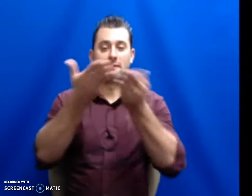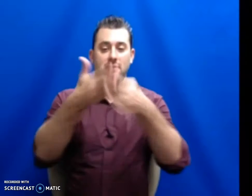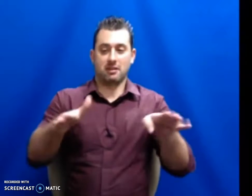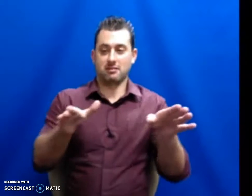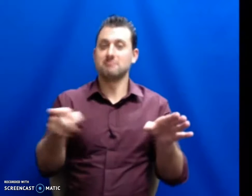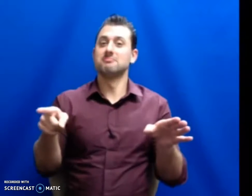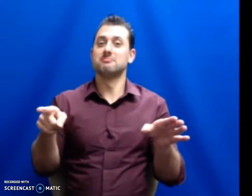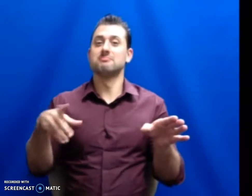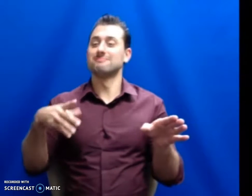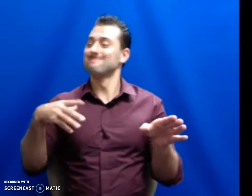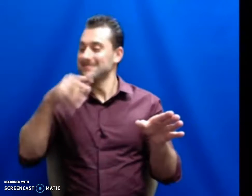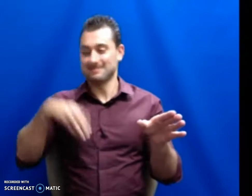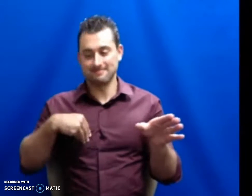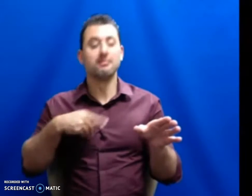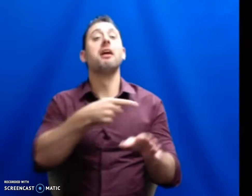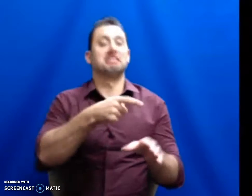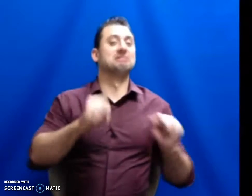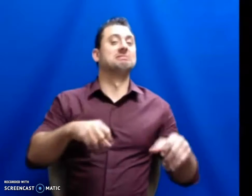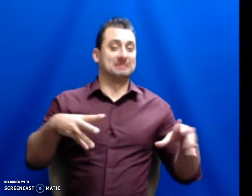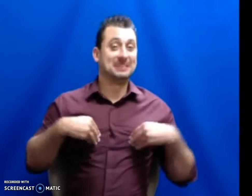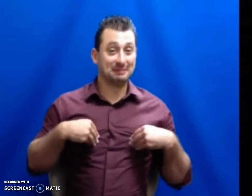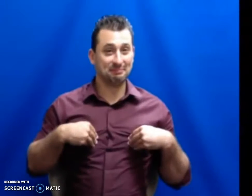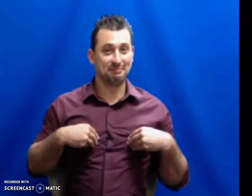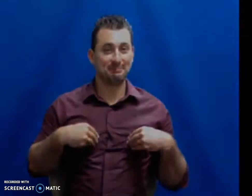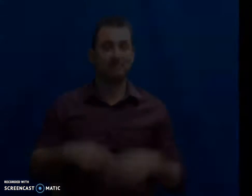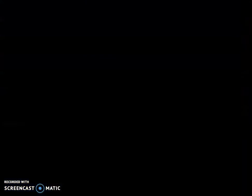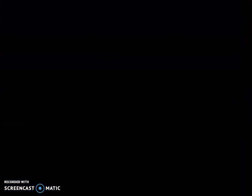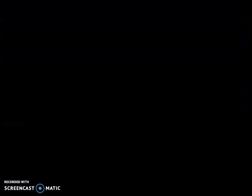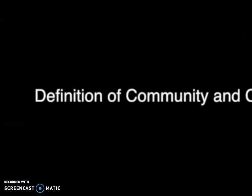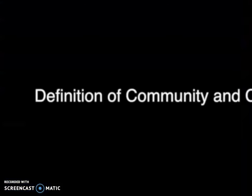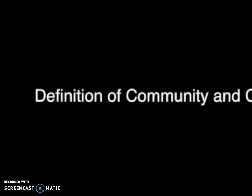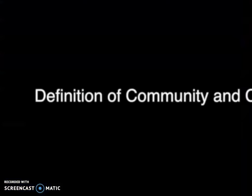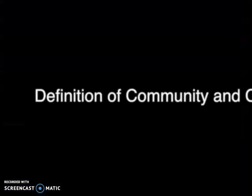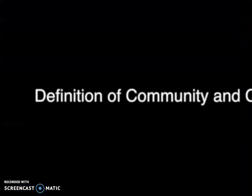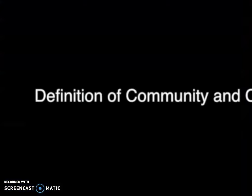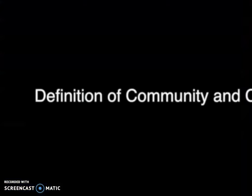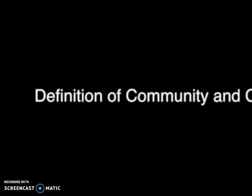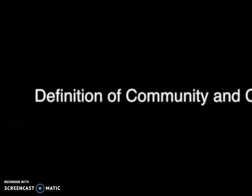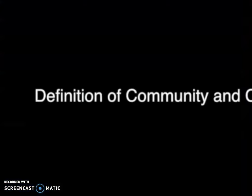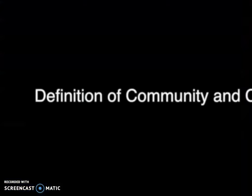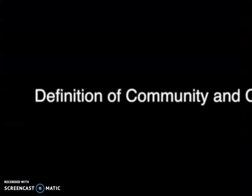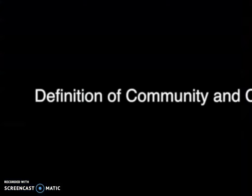I want to be able to discuss these things open arm, and we can discuss and see what things are acceptable and what aren't.